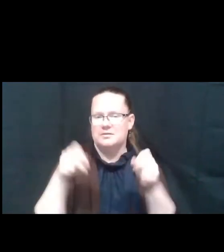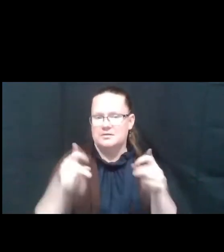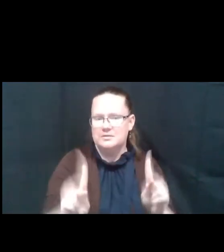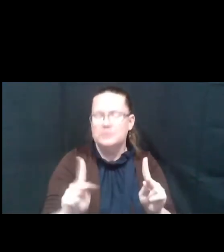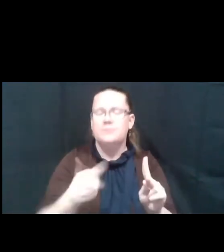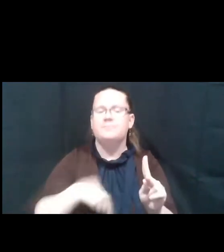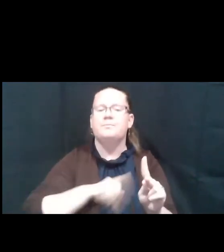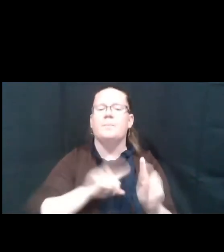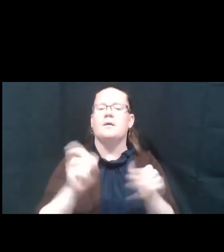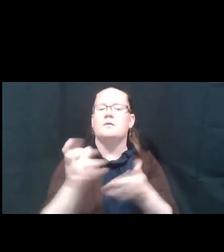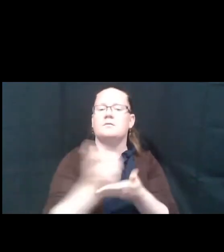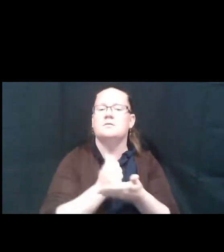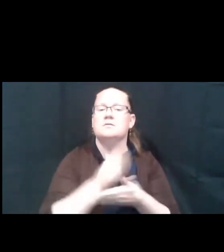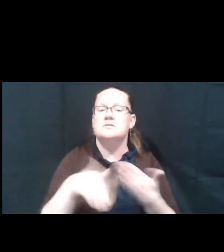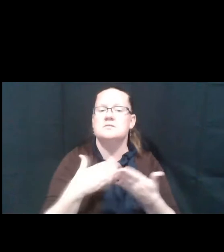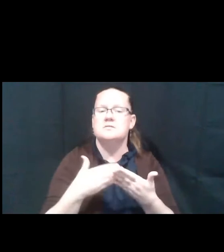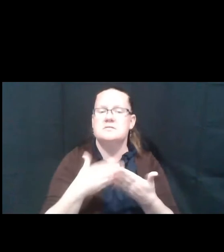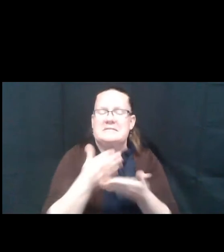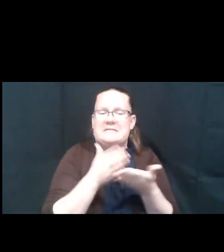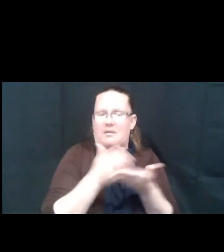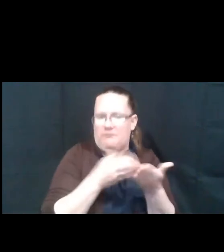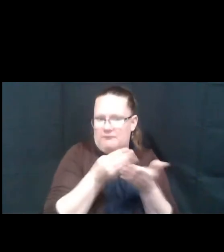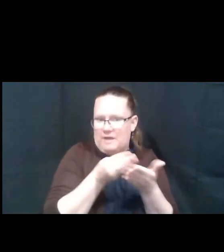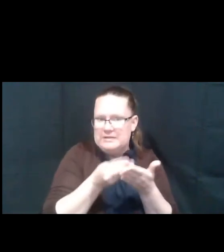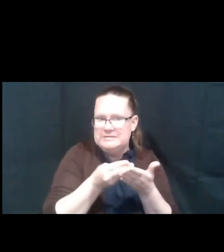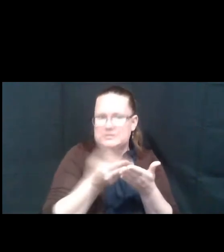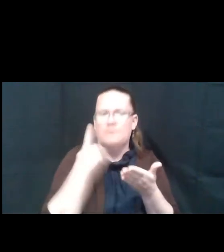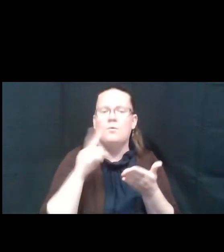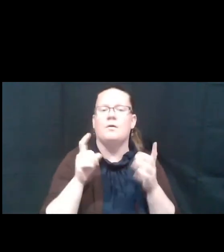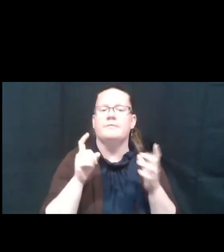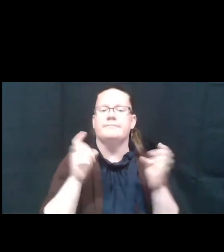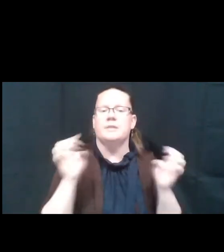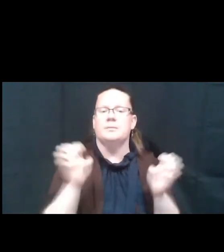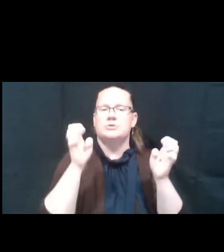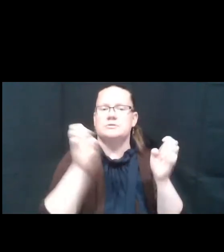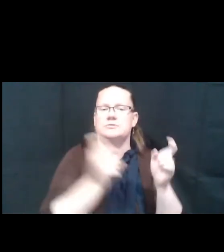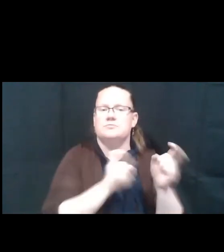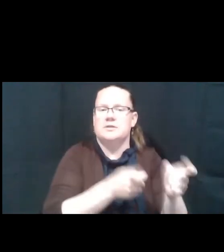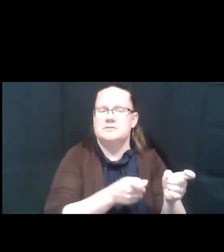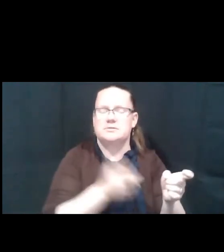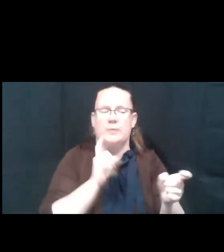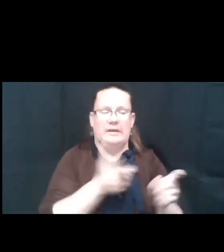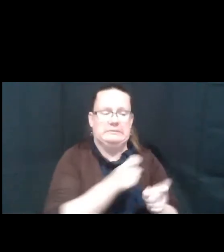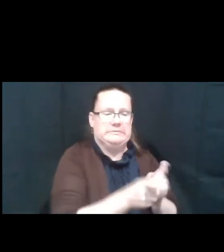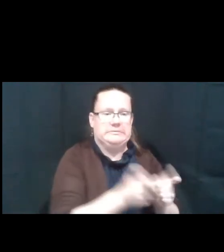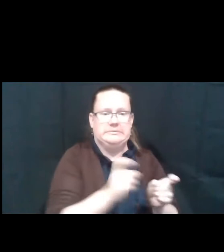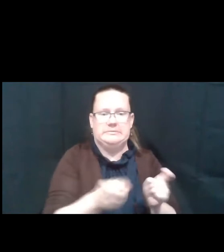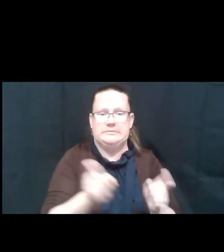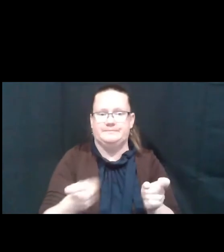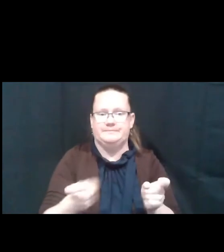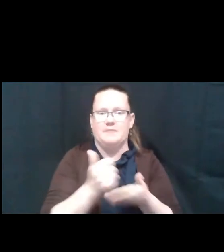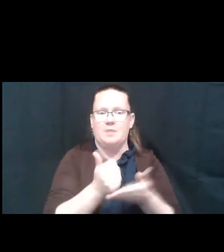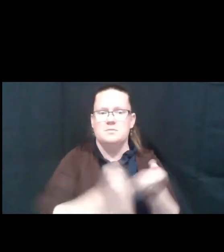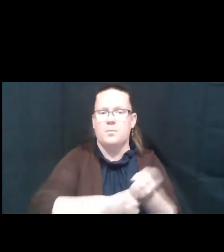some funds together in short order to offer emergency grants for artists, and we were able to help support